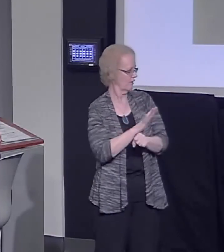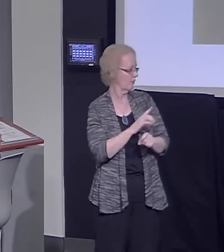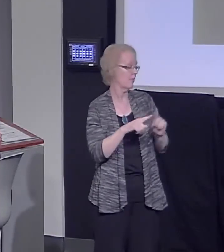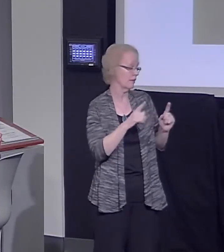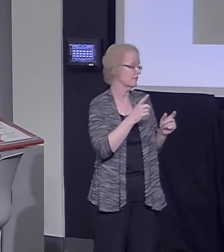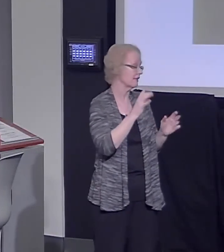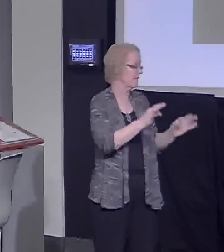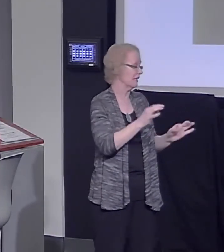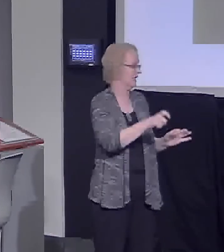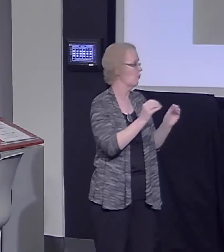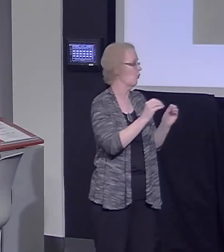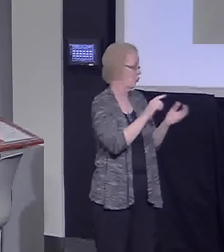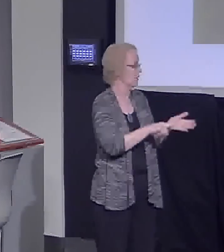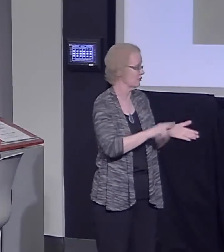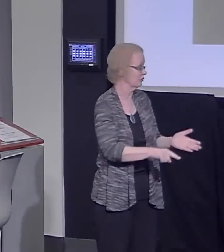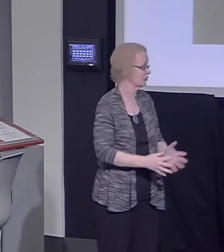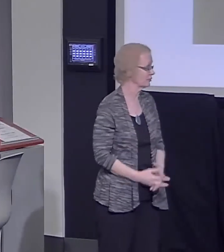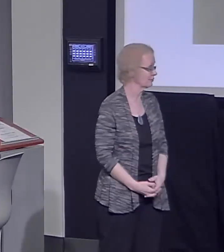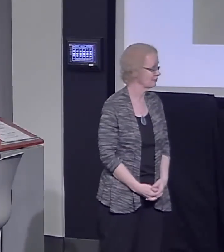sure.